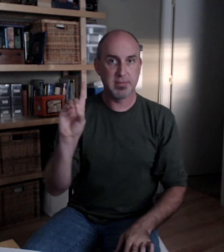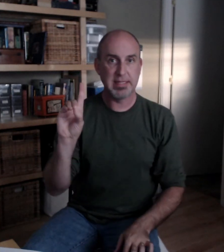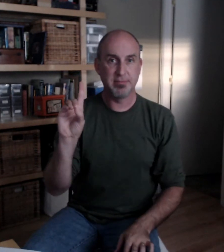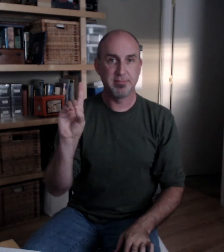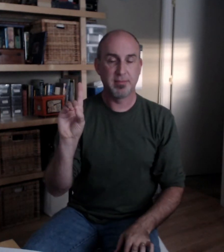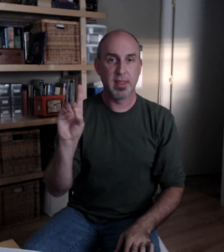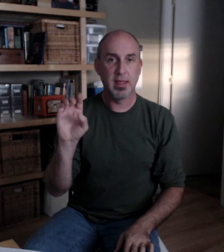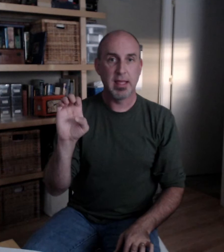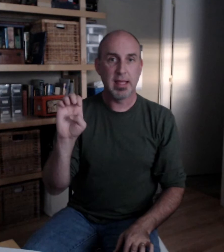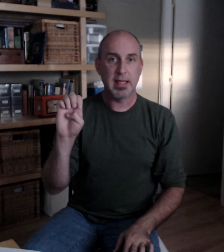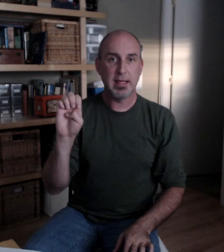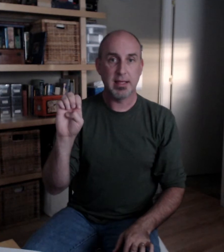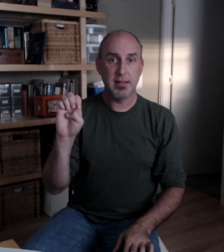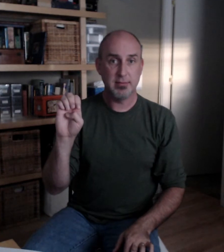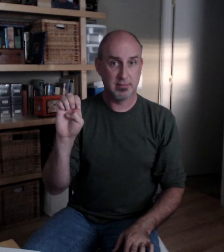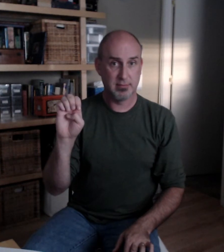D. E.